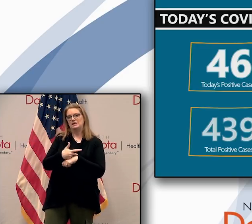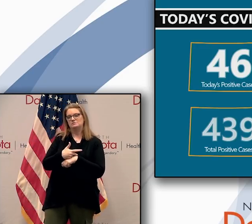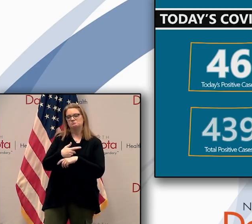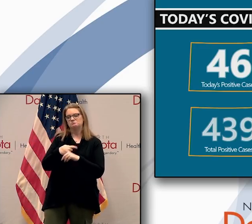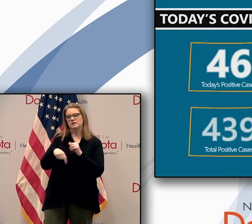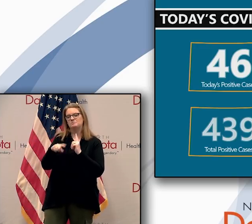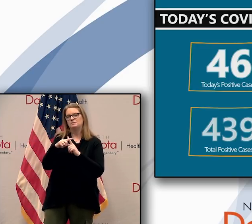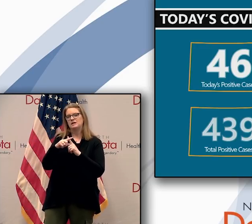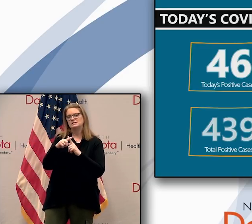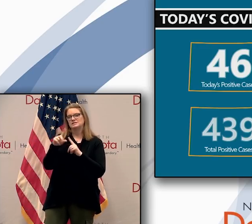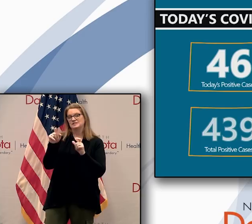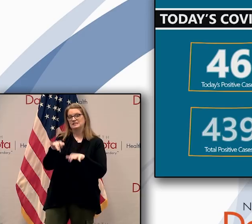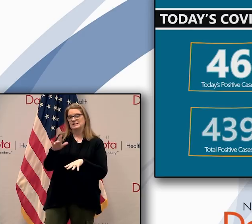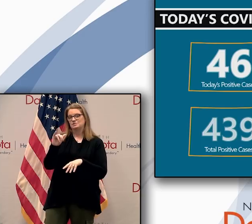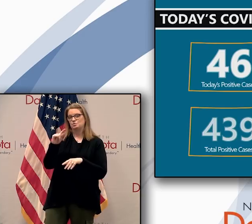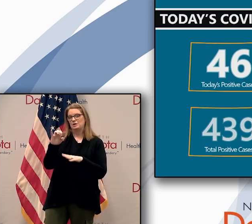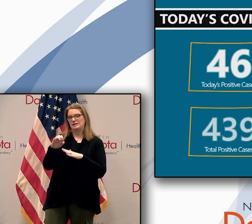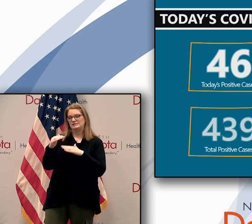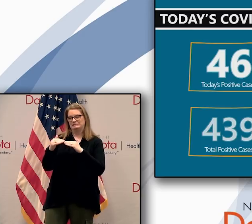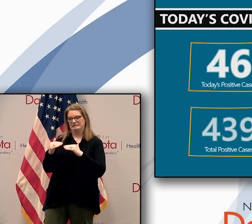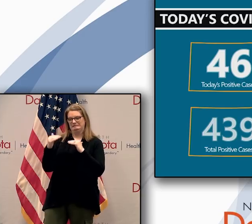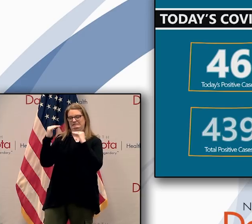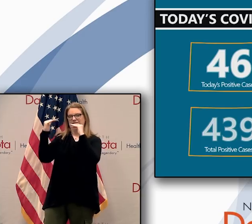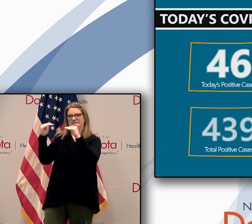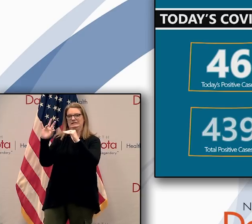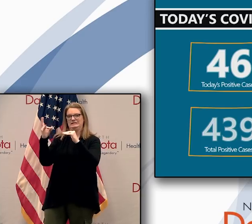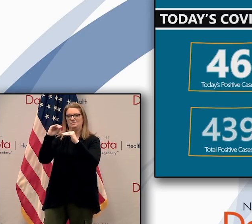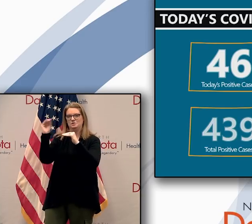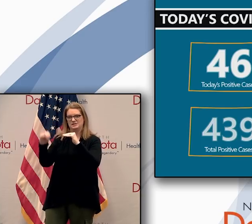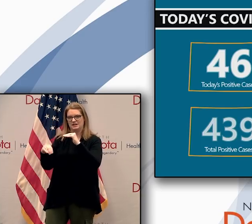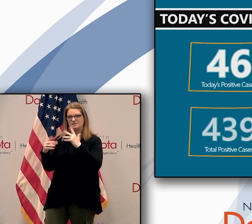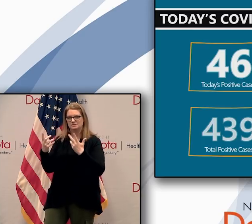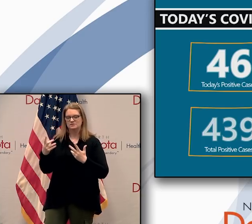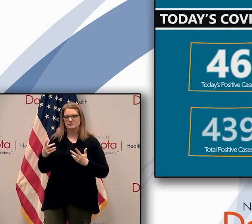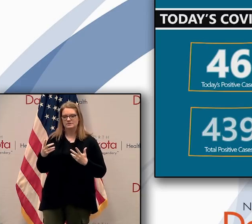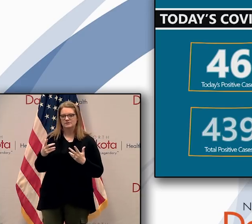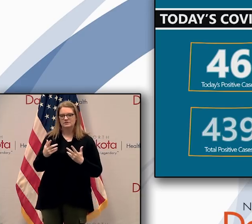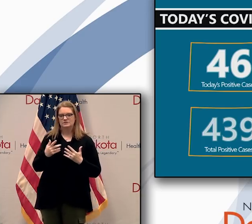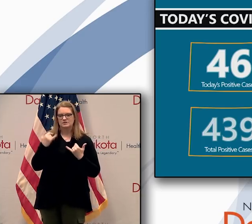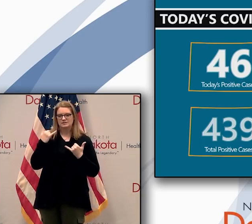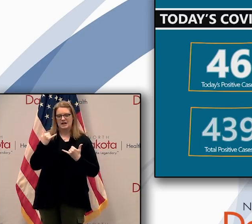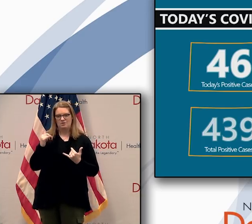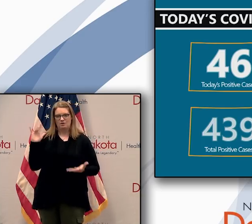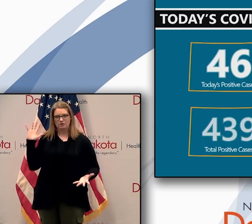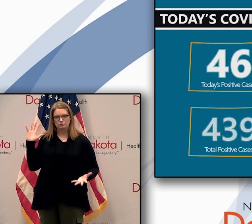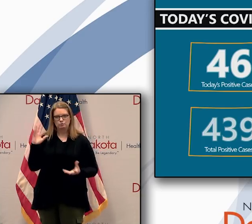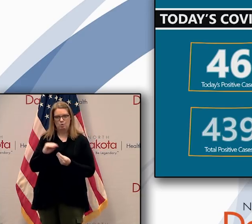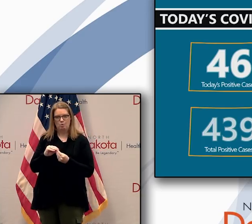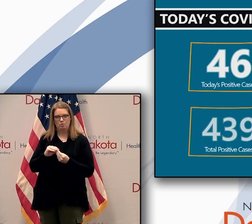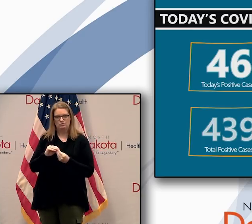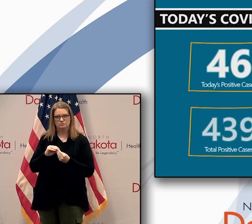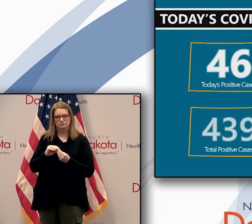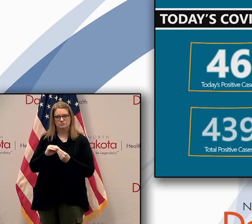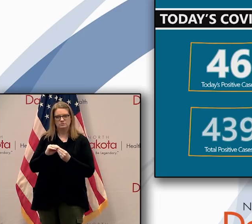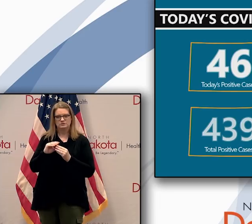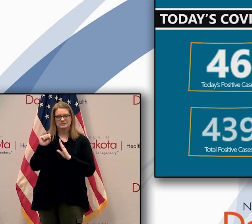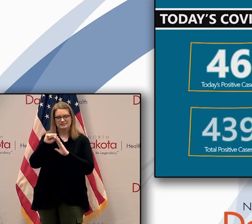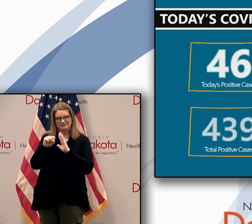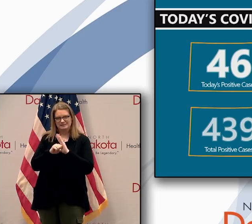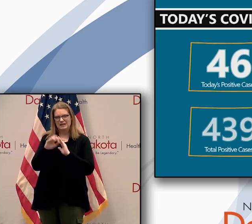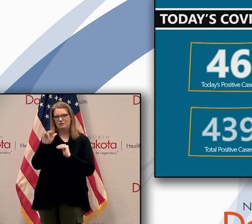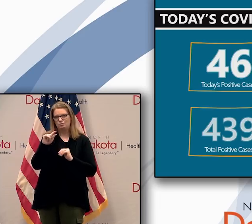test rate north of 7%. Those higher days then are moving our cumulative state rate